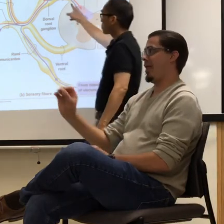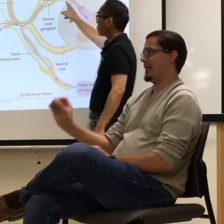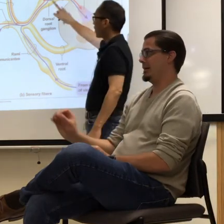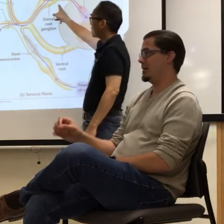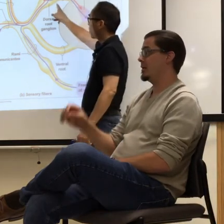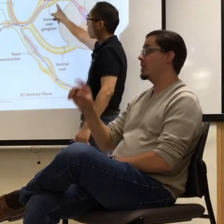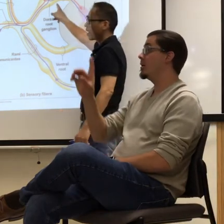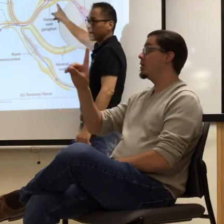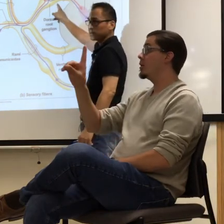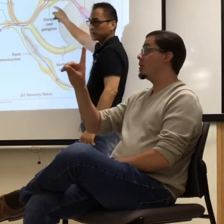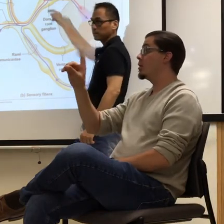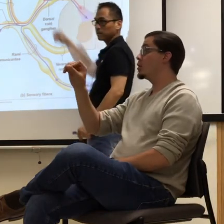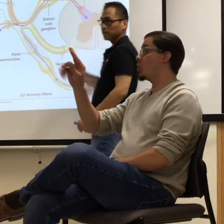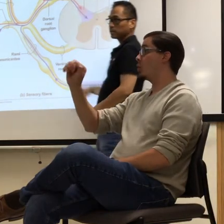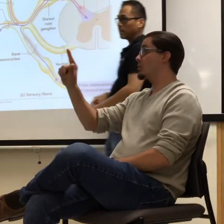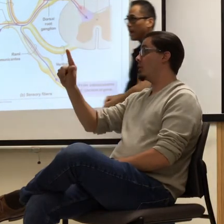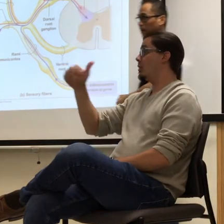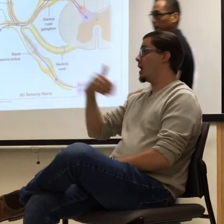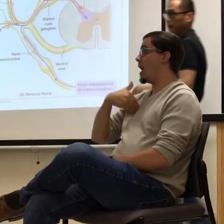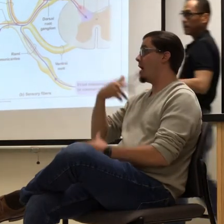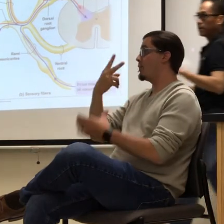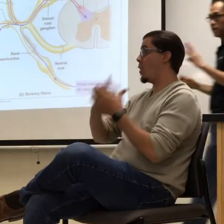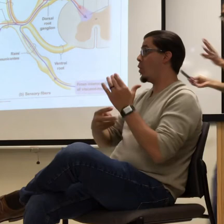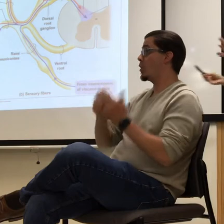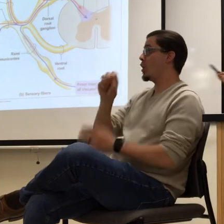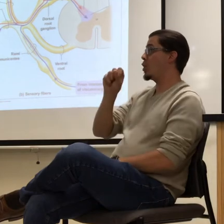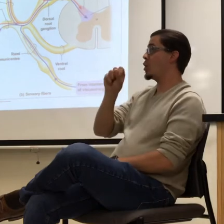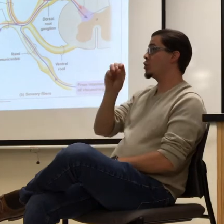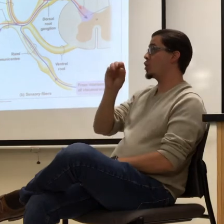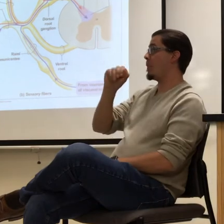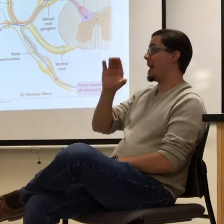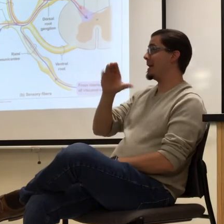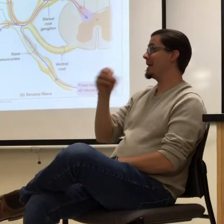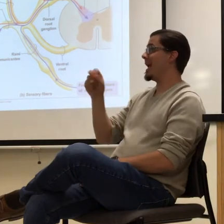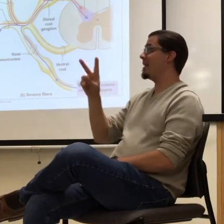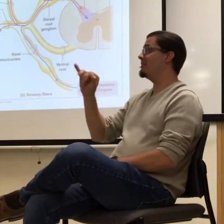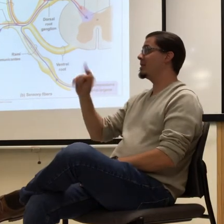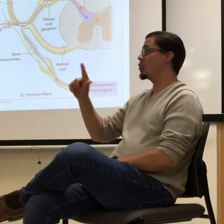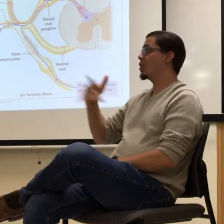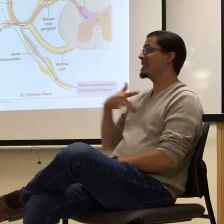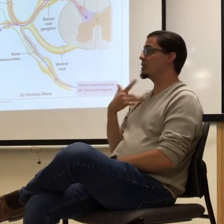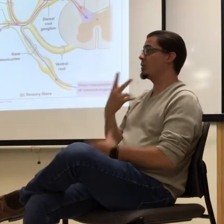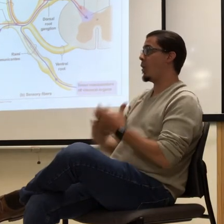But the dorsal root has both kinds, somatic and visceral sensory.